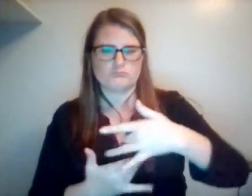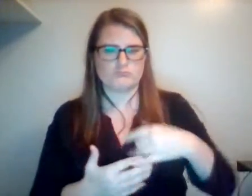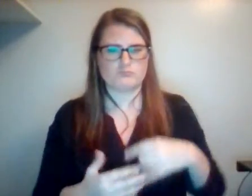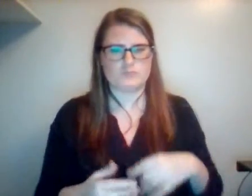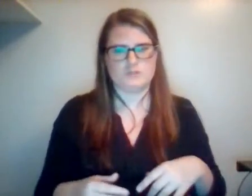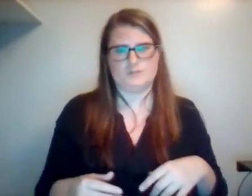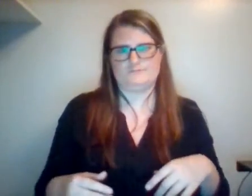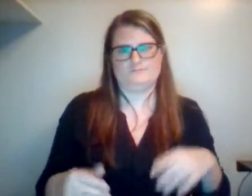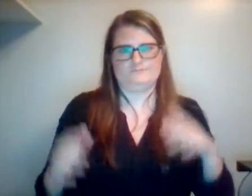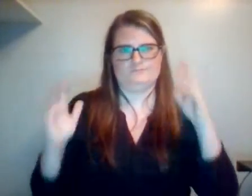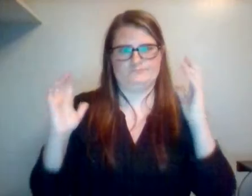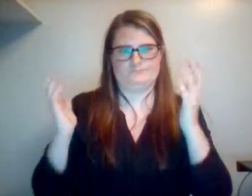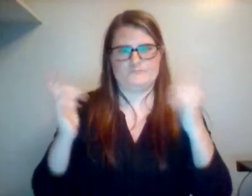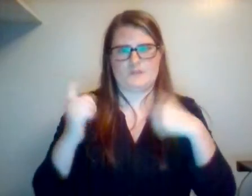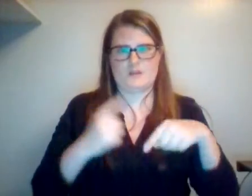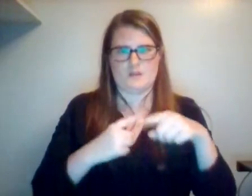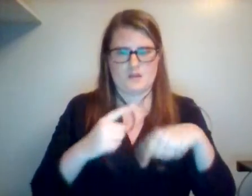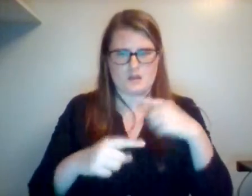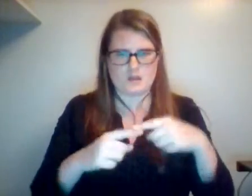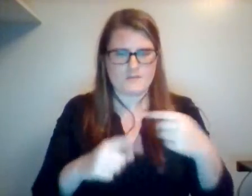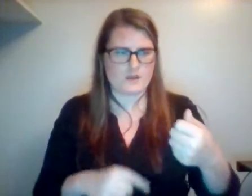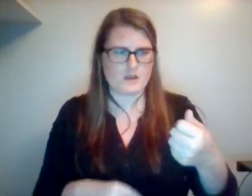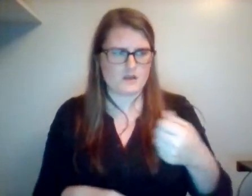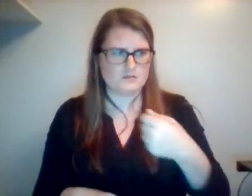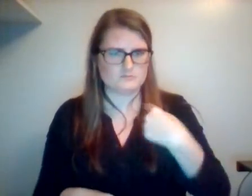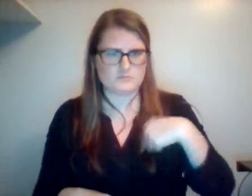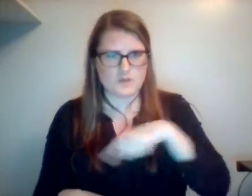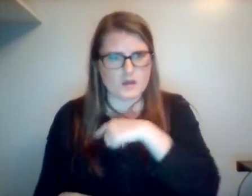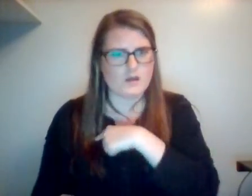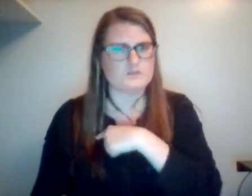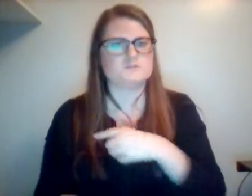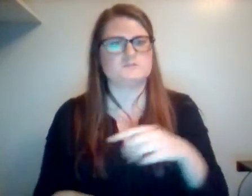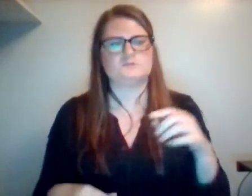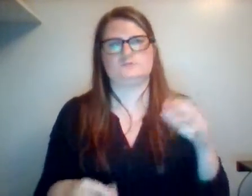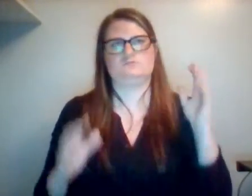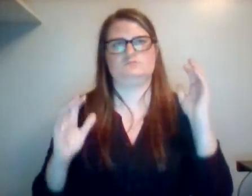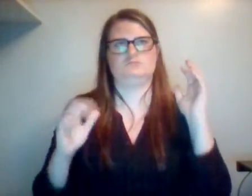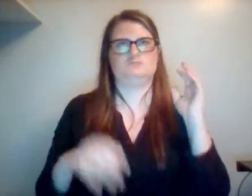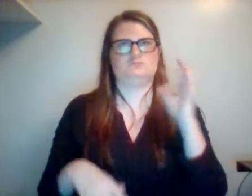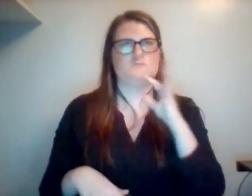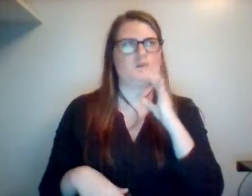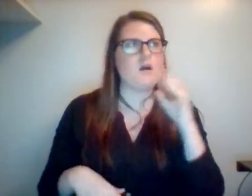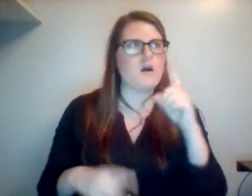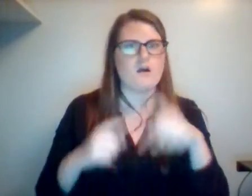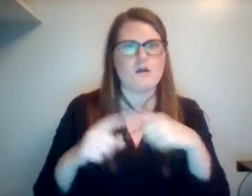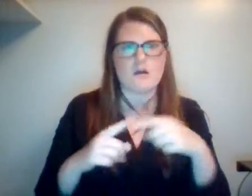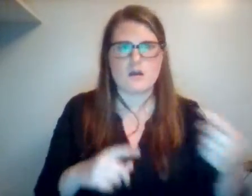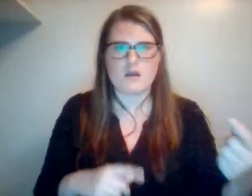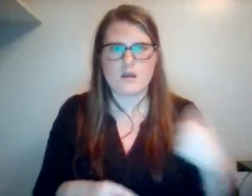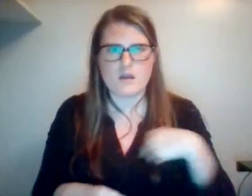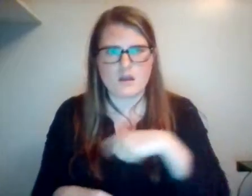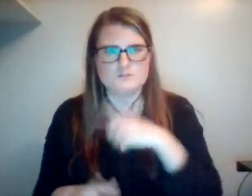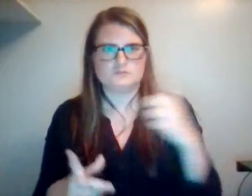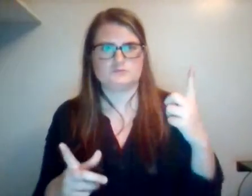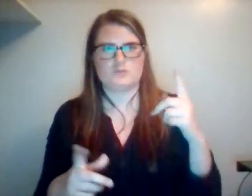us or mentioned us or liked us or followed us? In our fallen, sinful condition,